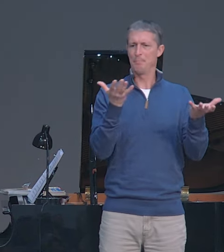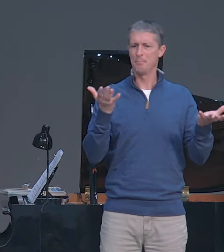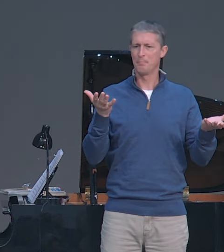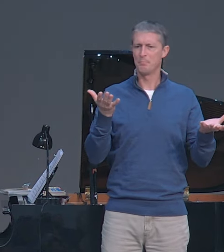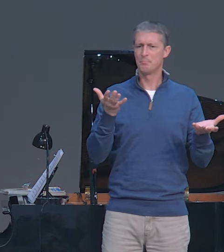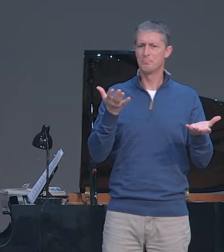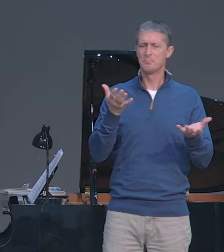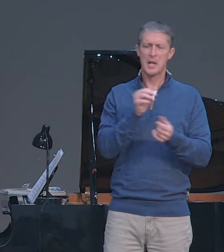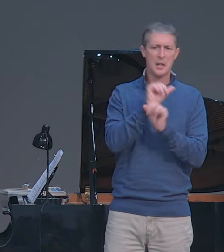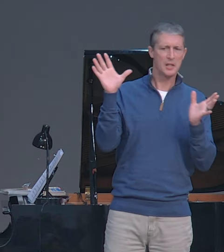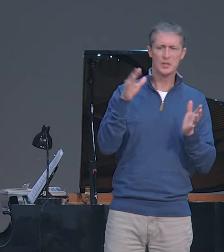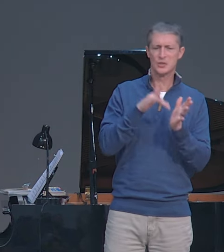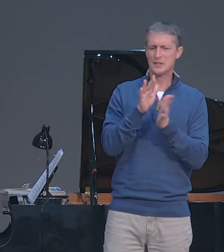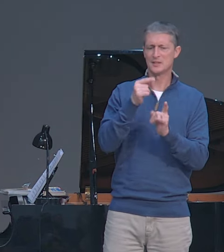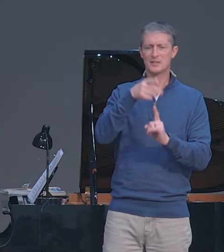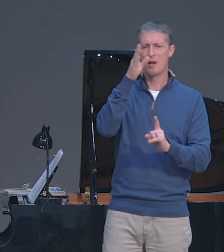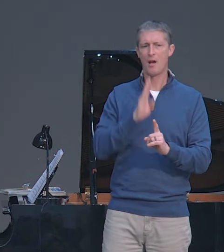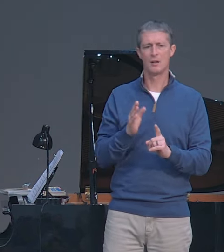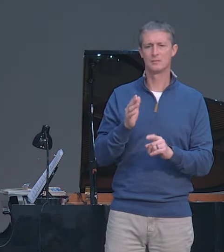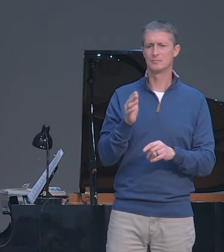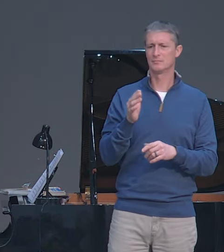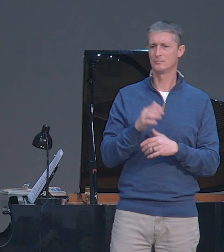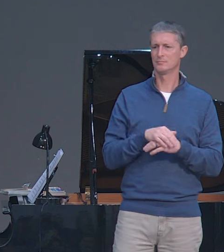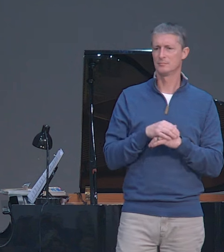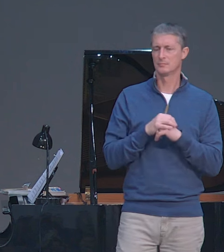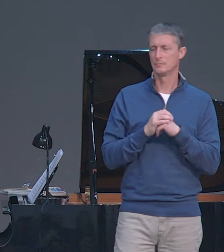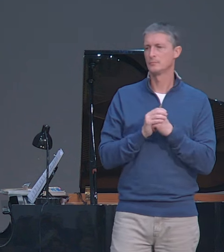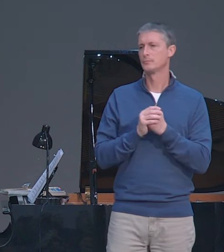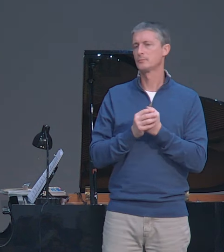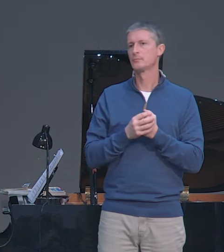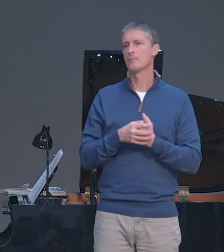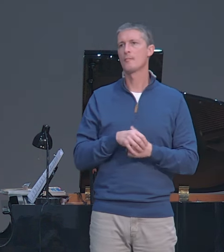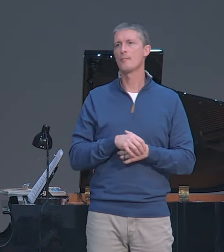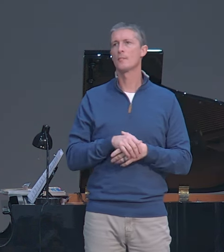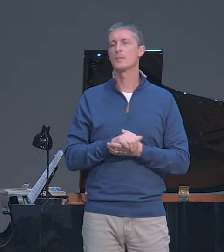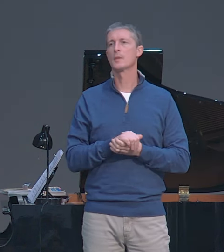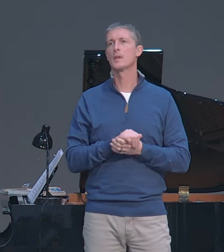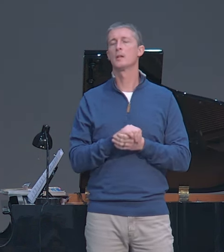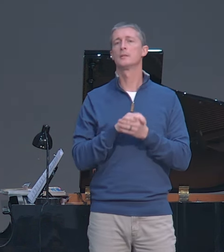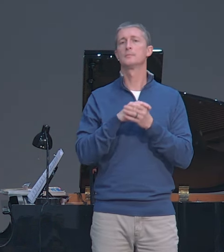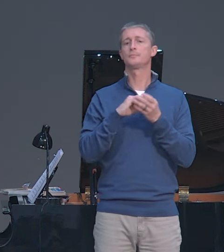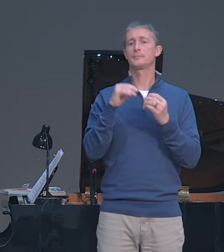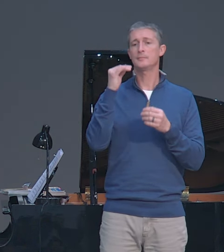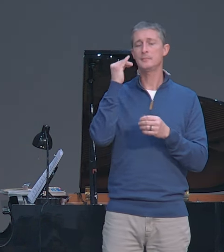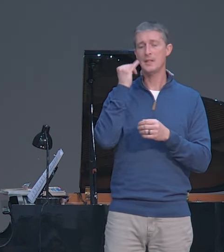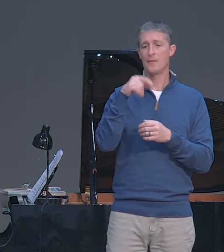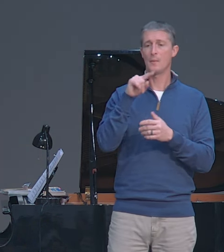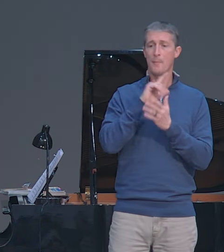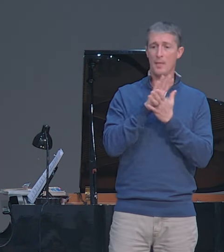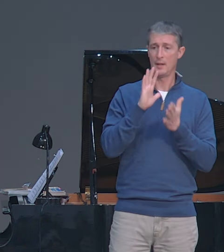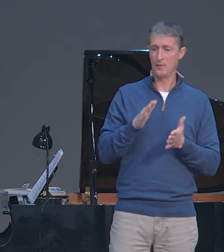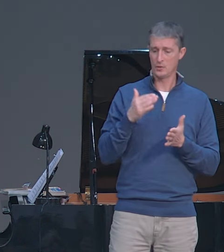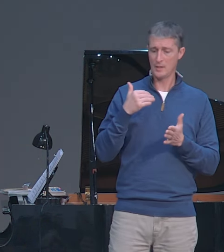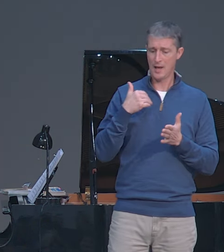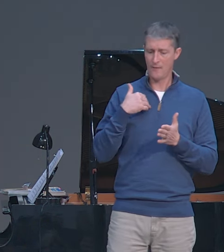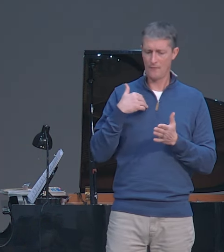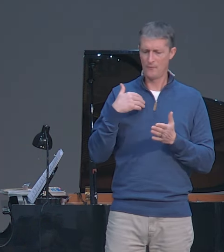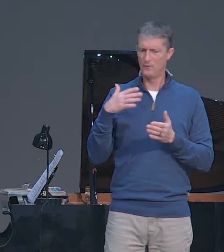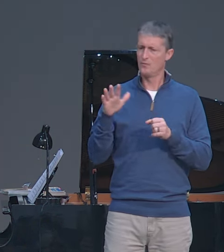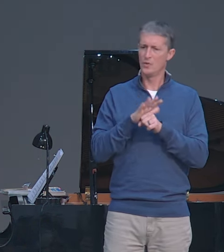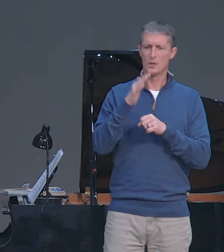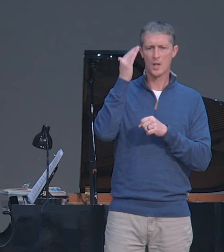God. Well, after highlighting the priority of believers being filled with the knowledge of God's will that we looked at for the last couple of